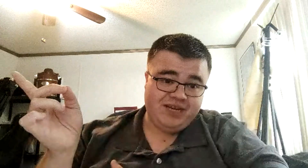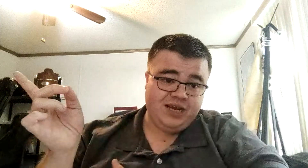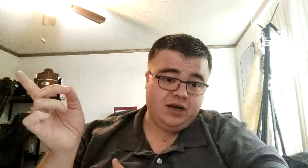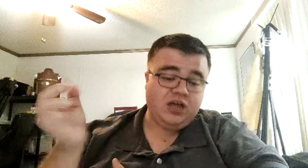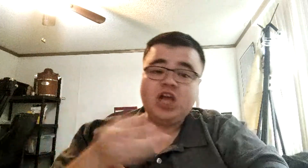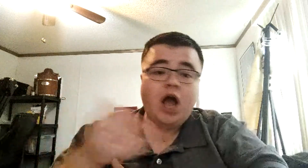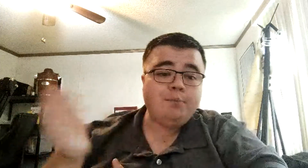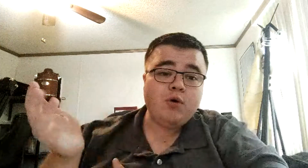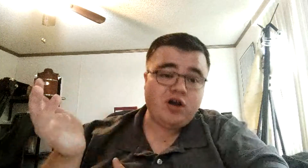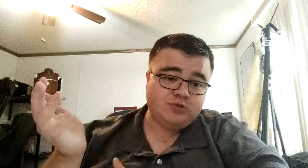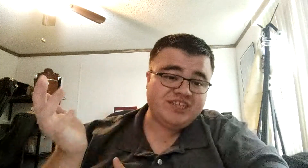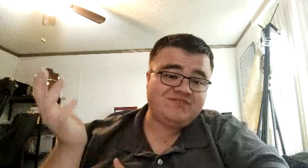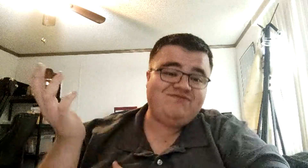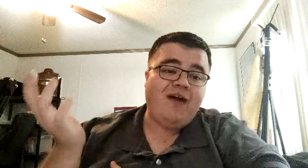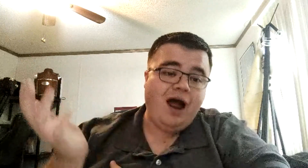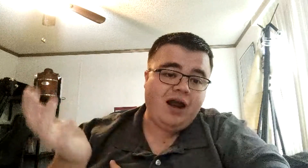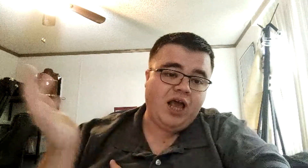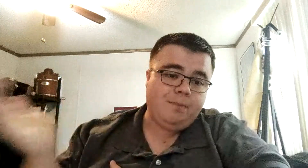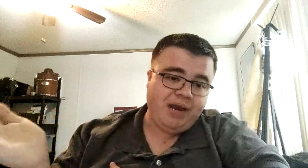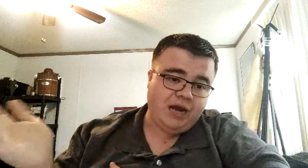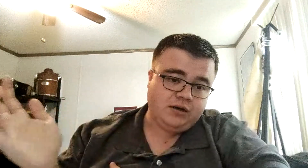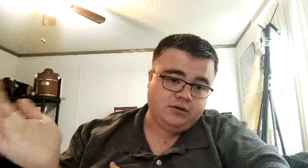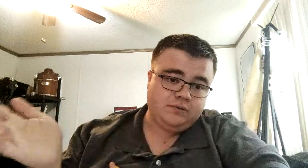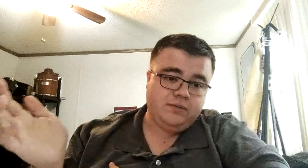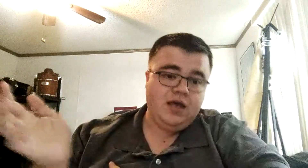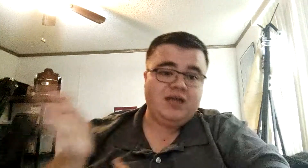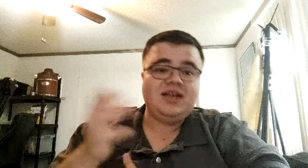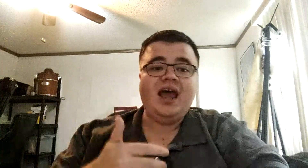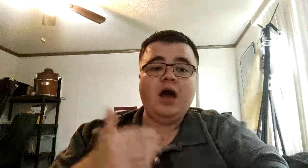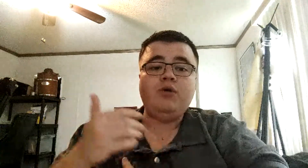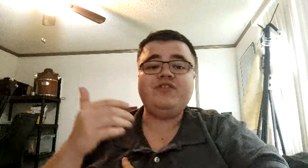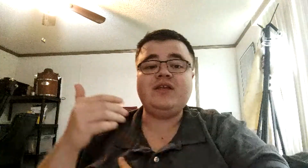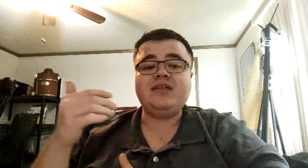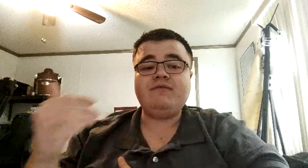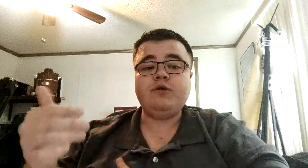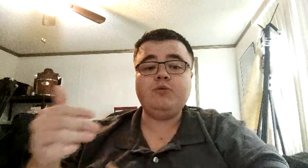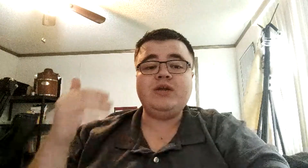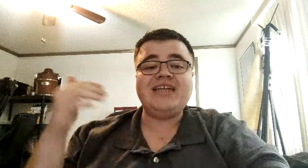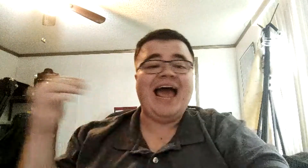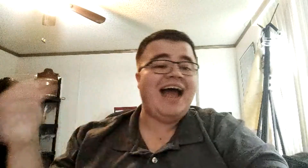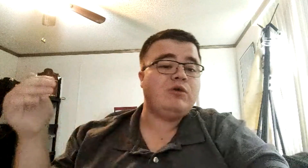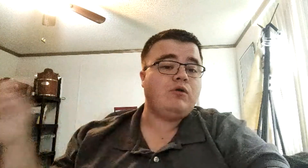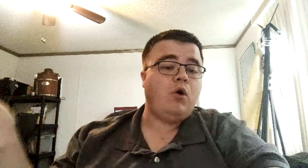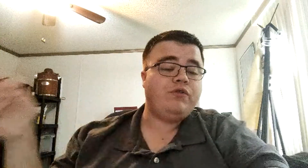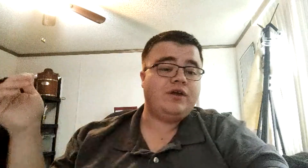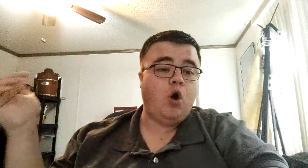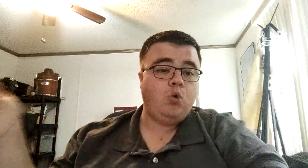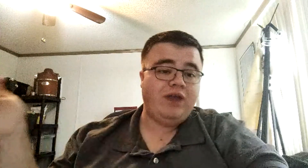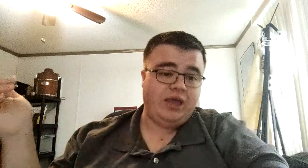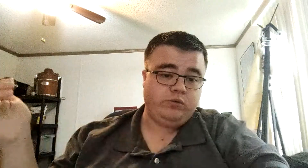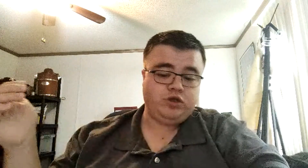2015, a couple countries is filing a ban to allow the deaf community to actually grow their own